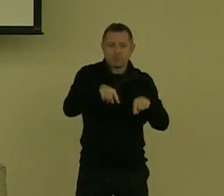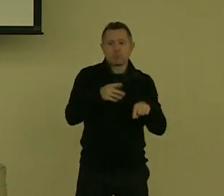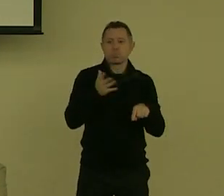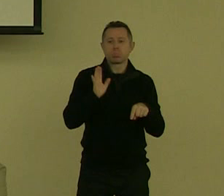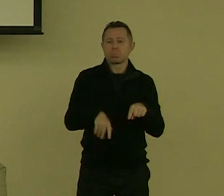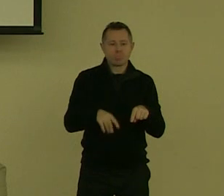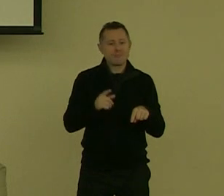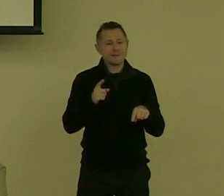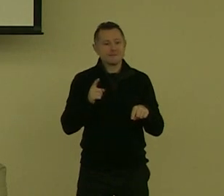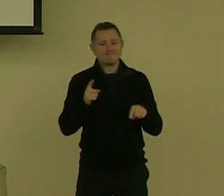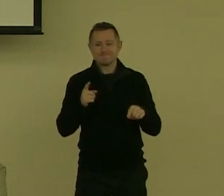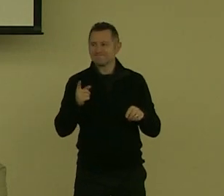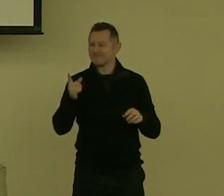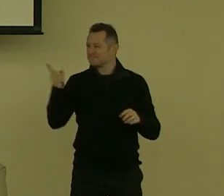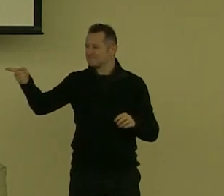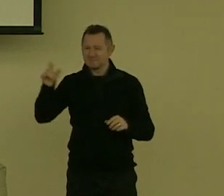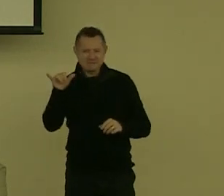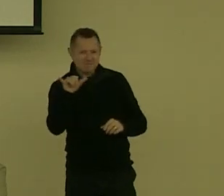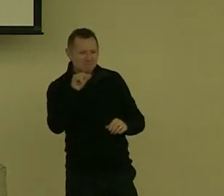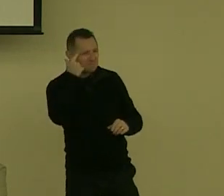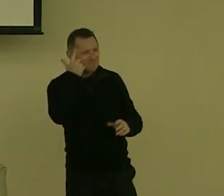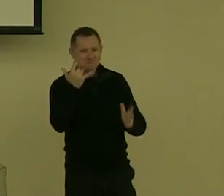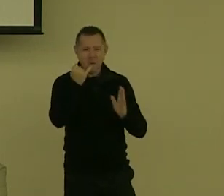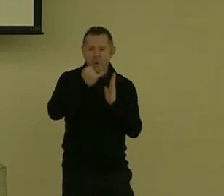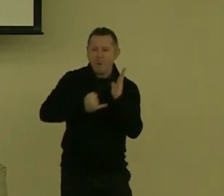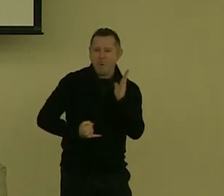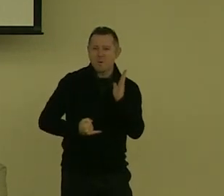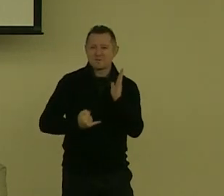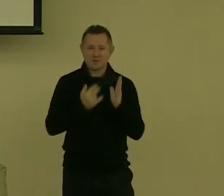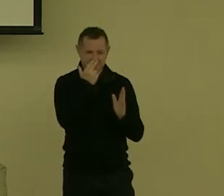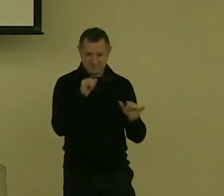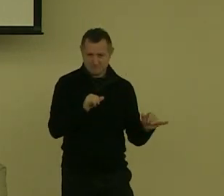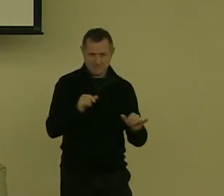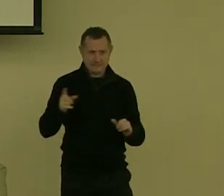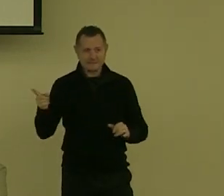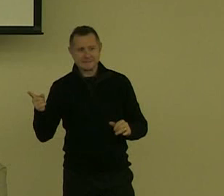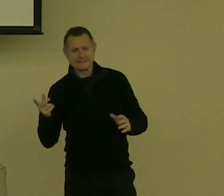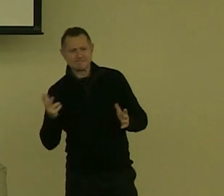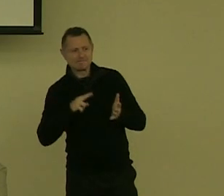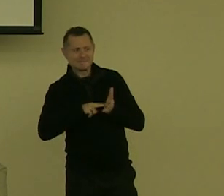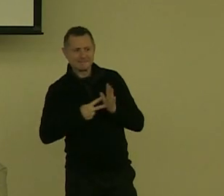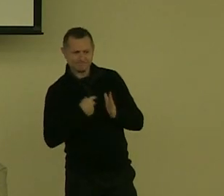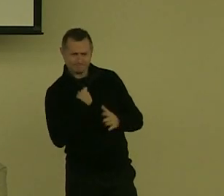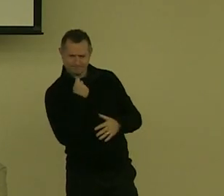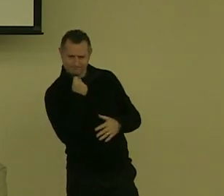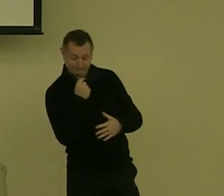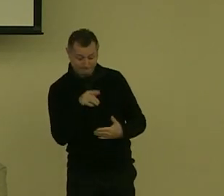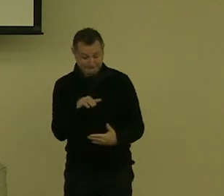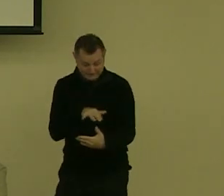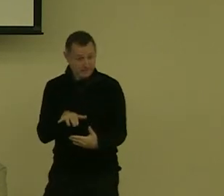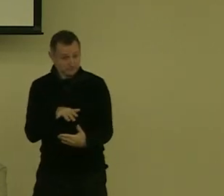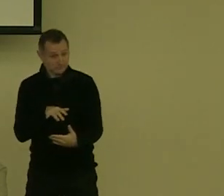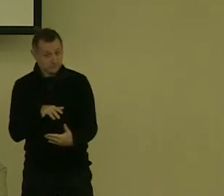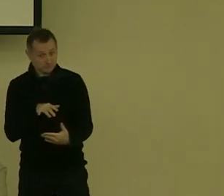and journalism or its own field in academia? I think that's why I started answering that type of question, because when I hear studies appended to